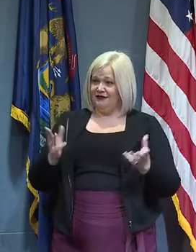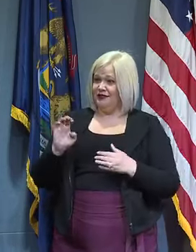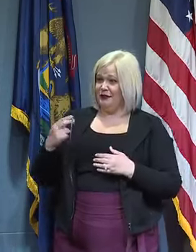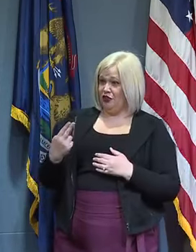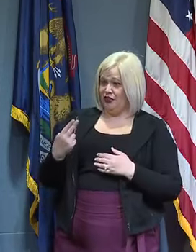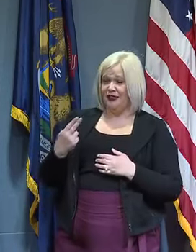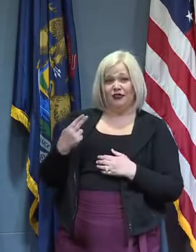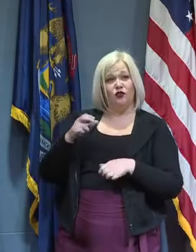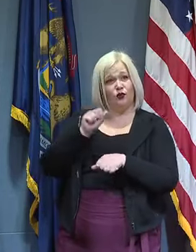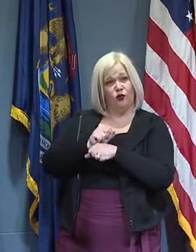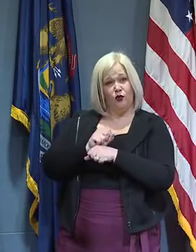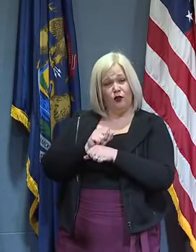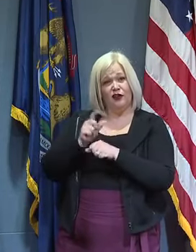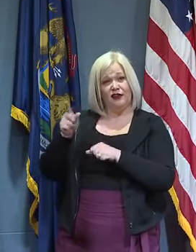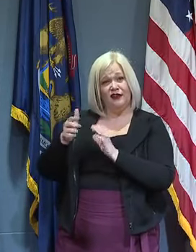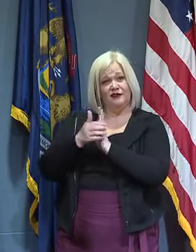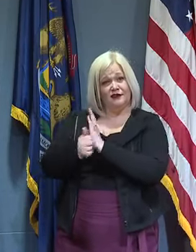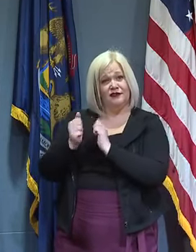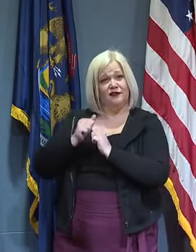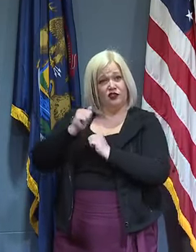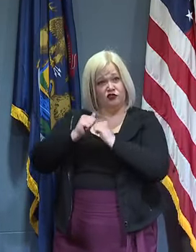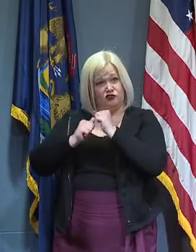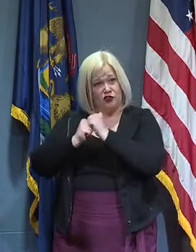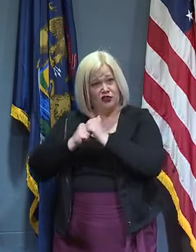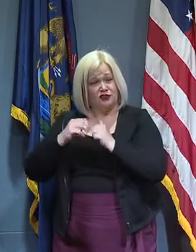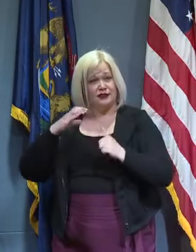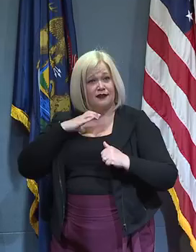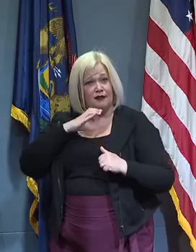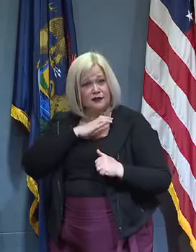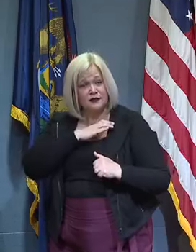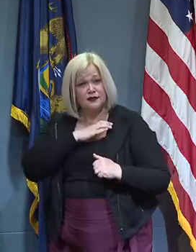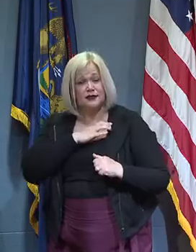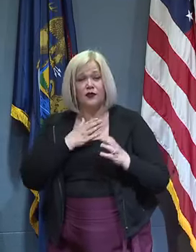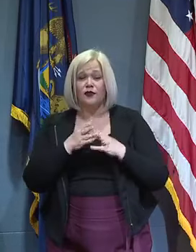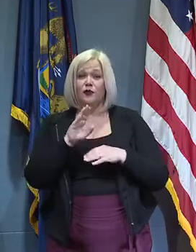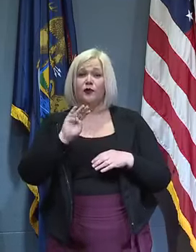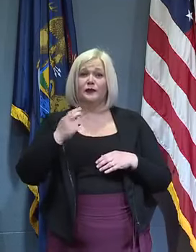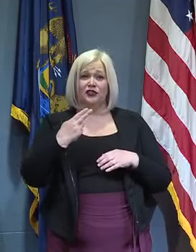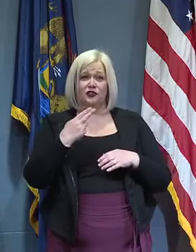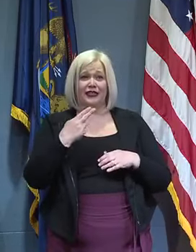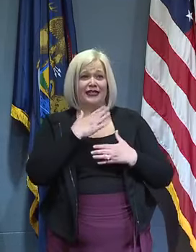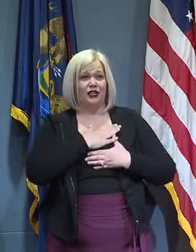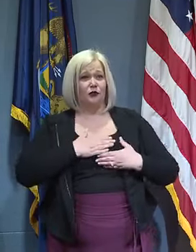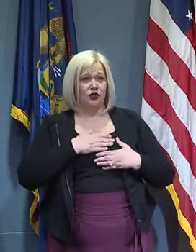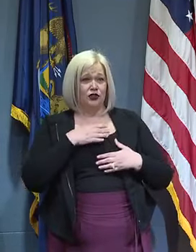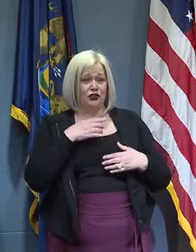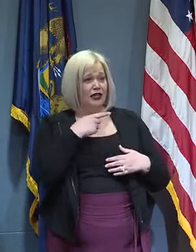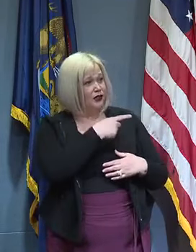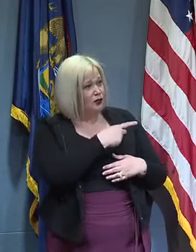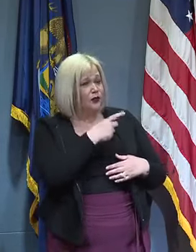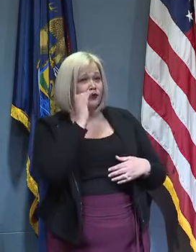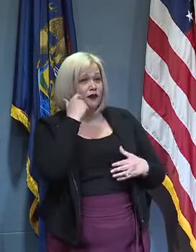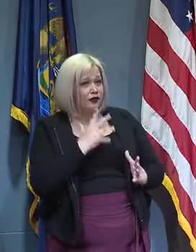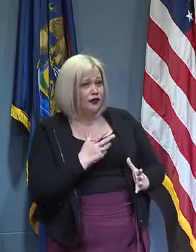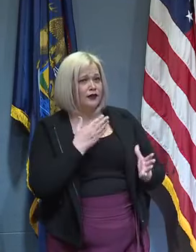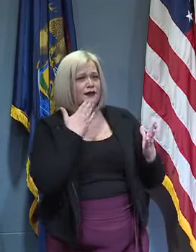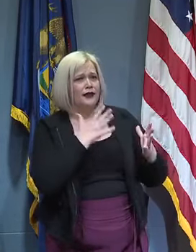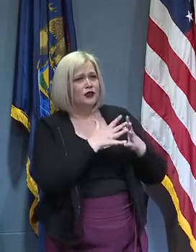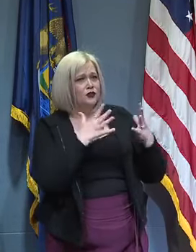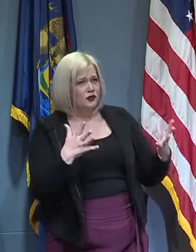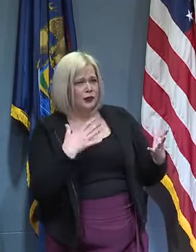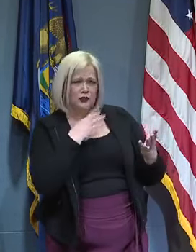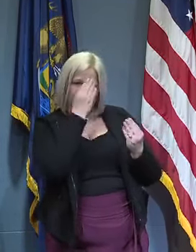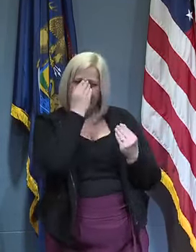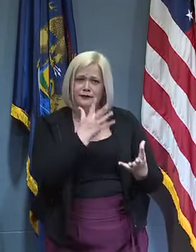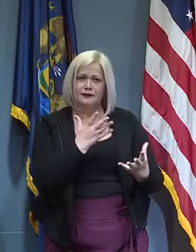and Construction Trades Council through the Michigan appreciate you and thank you very much. They want to get back